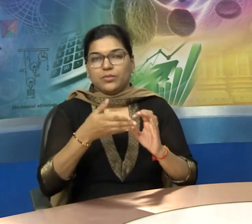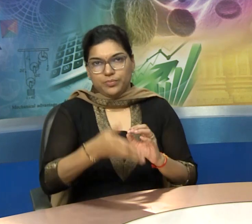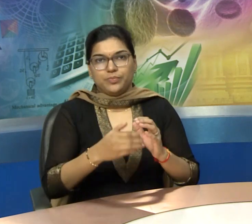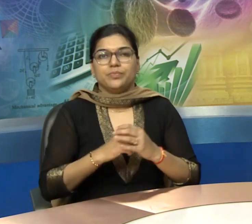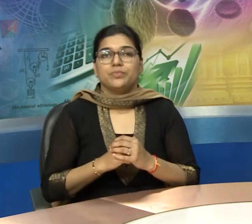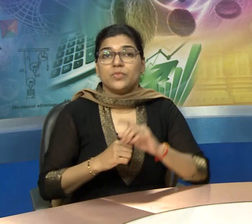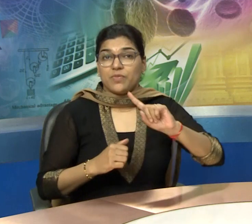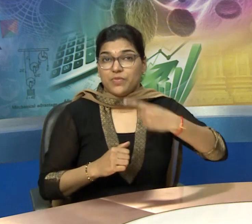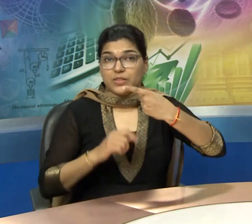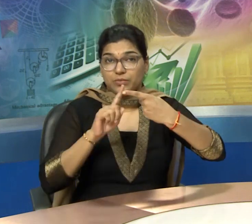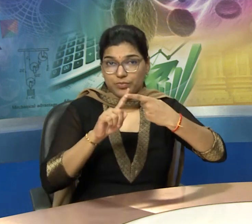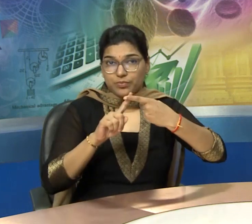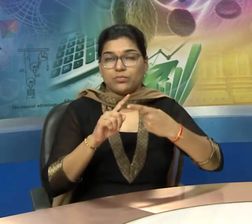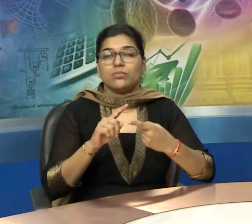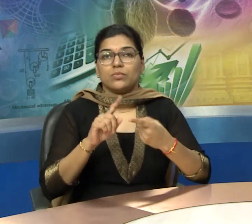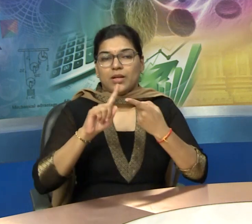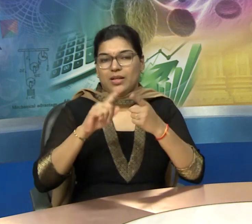This is the first function of library.